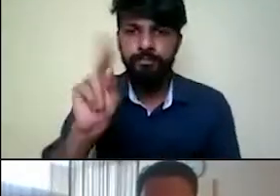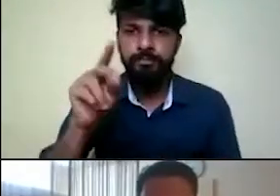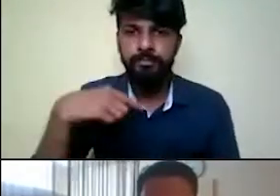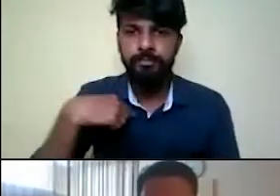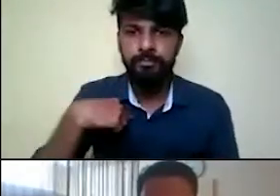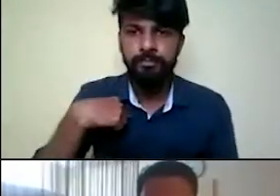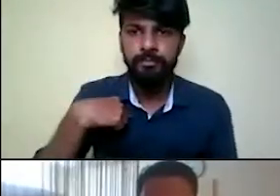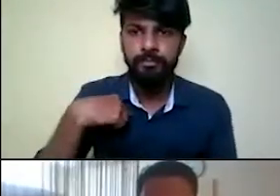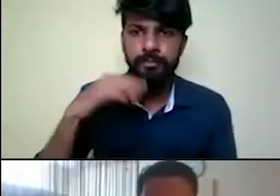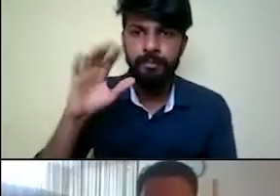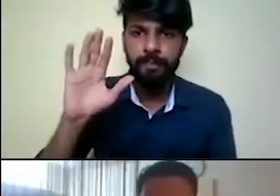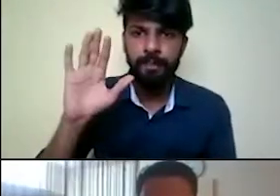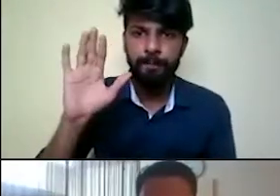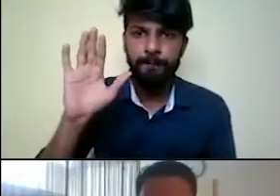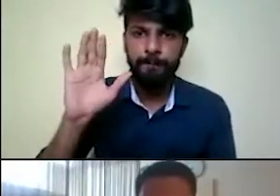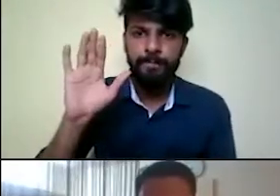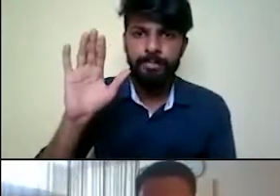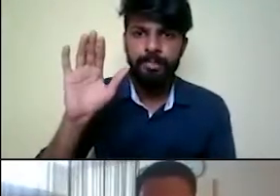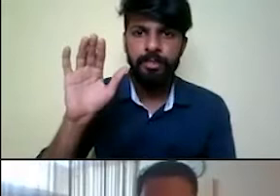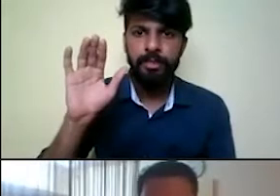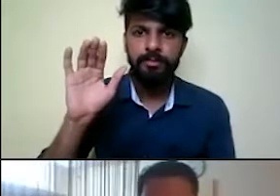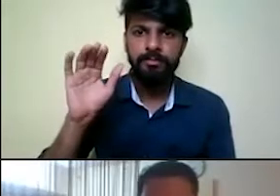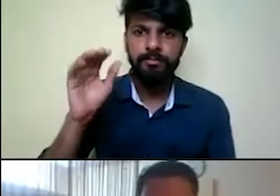I can't see, 1 second.